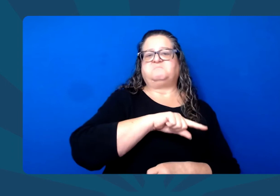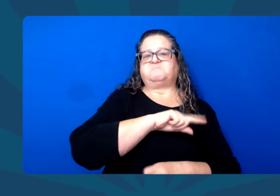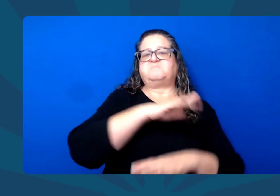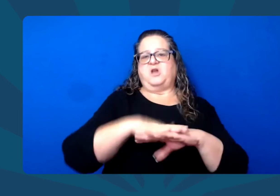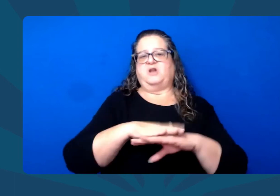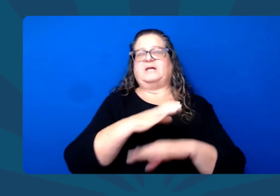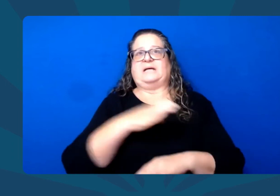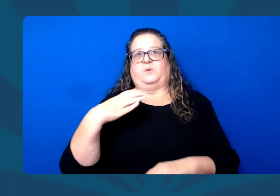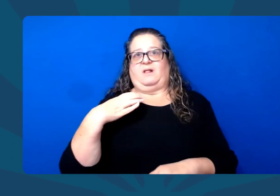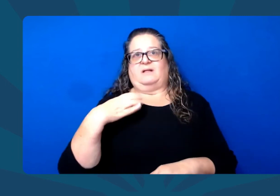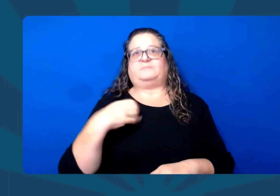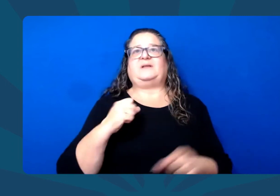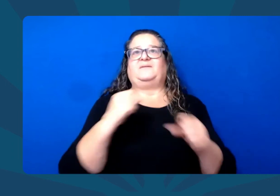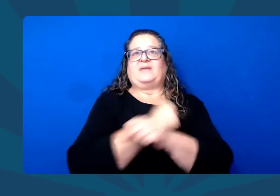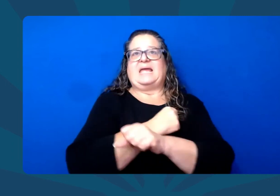I agreed.